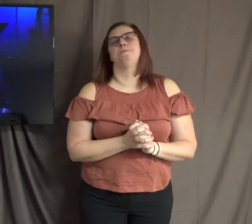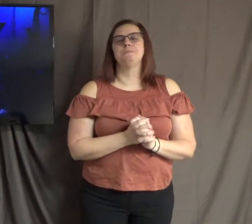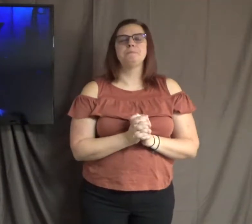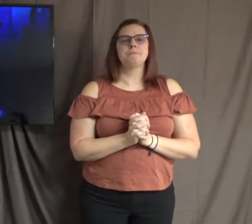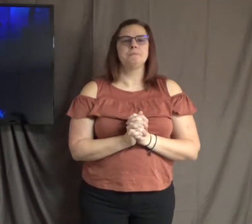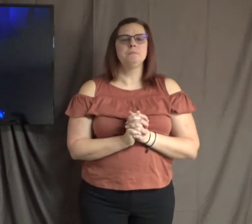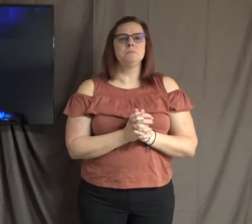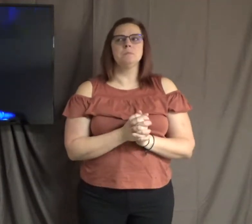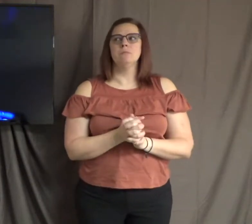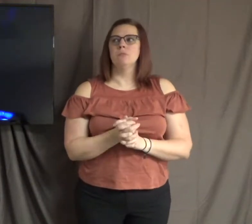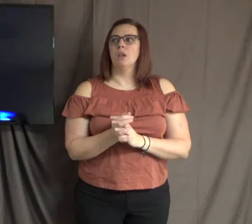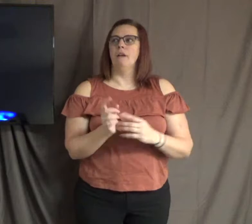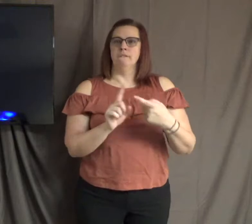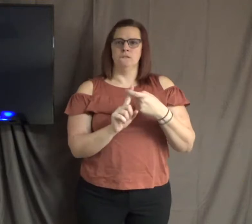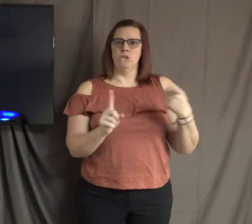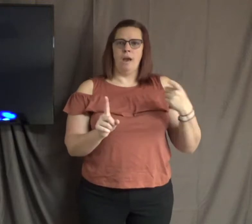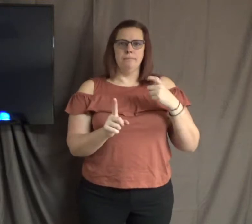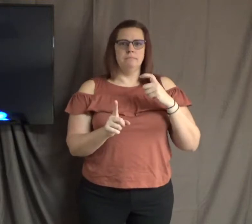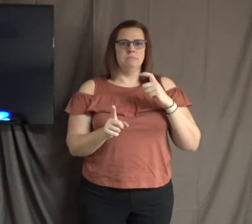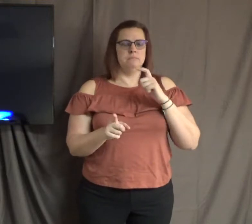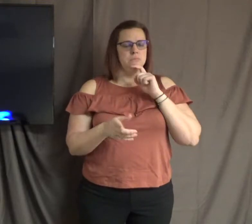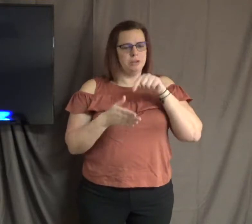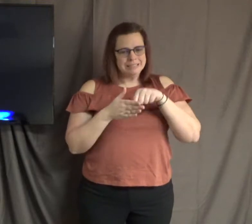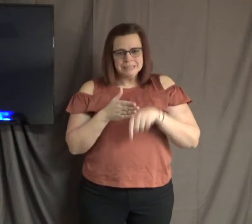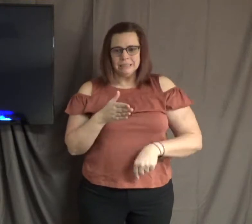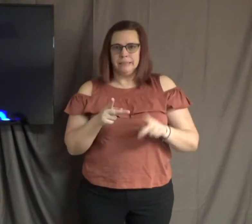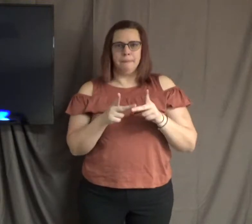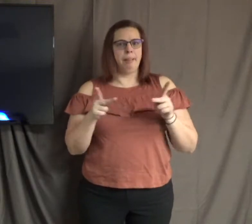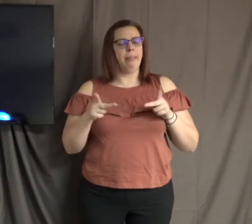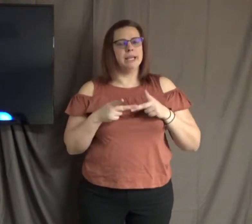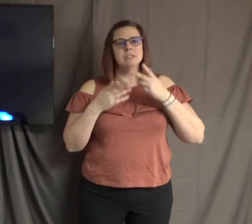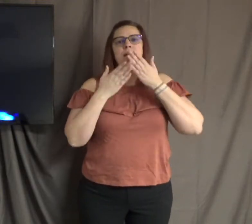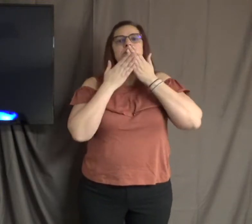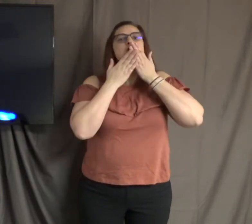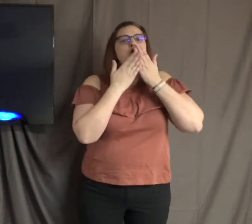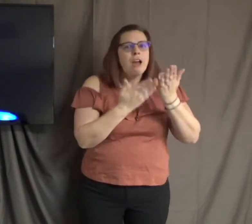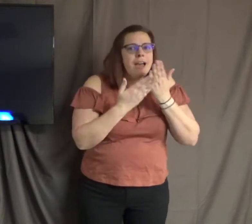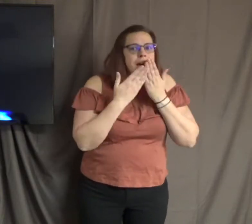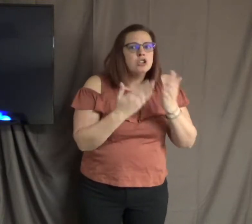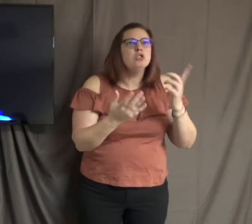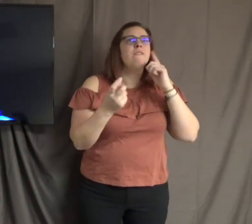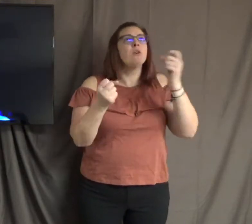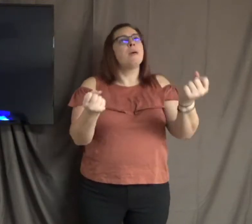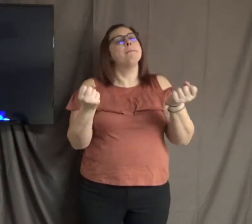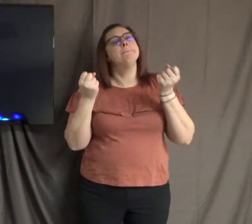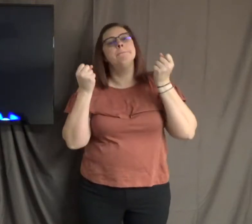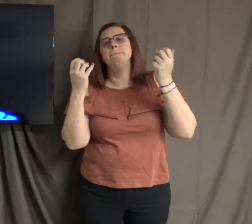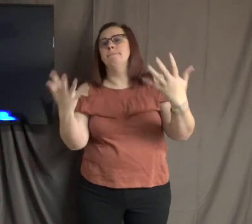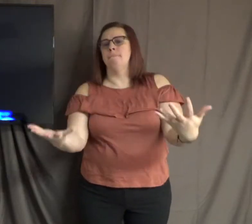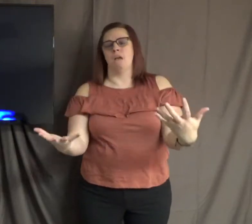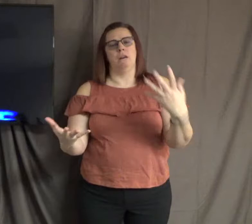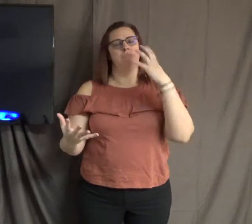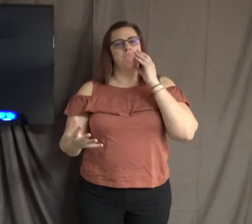And just from a deep place of gratitude for the many fruits of life,